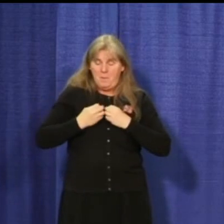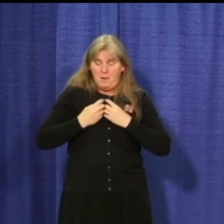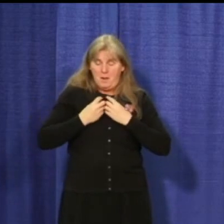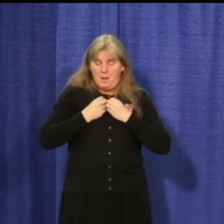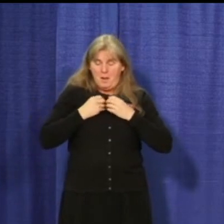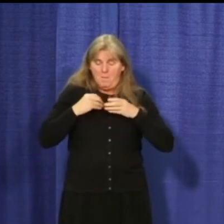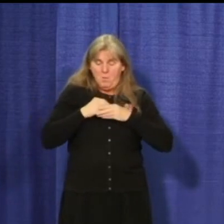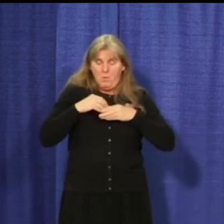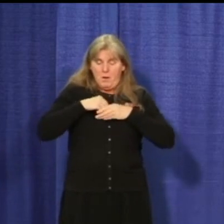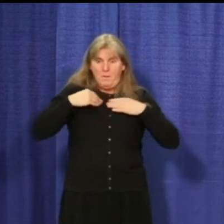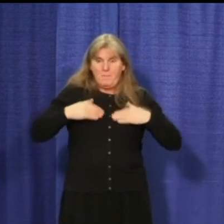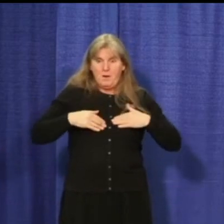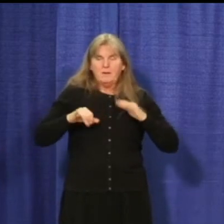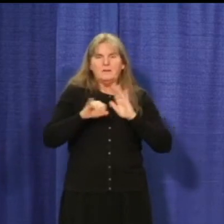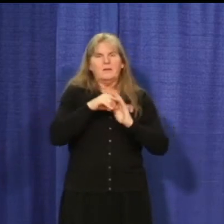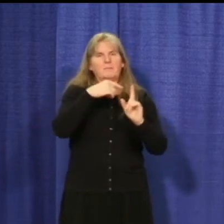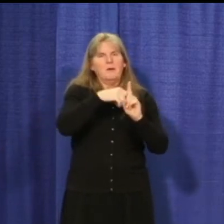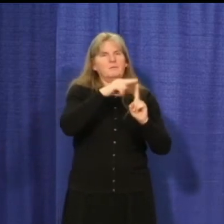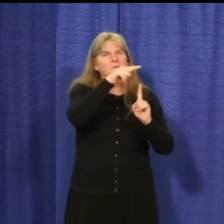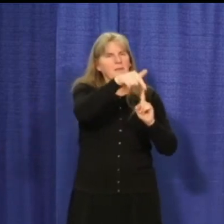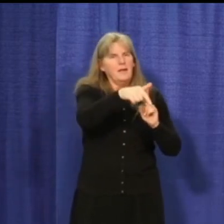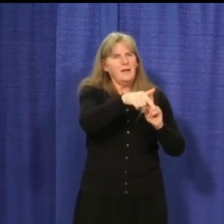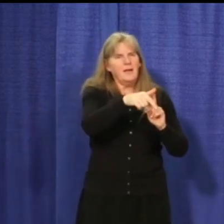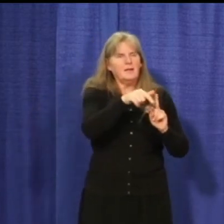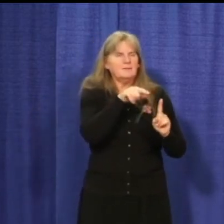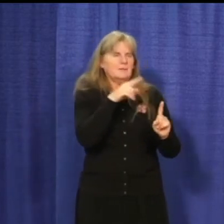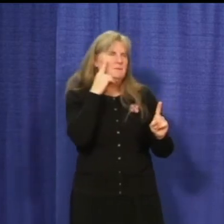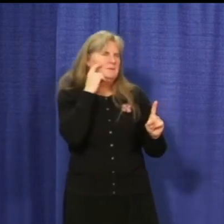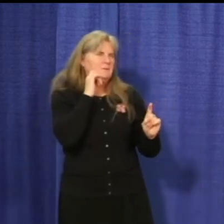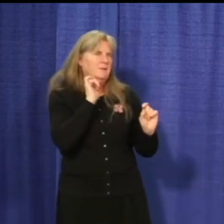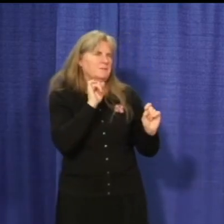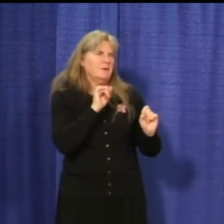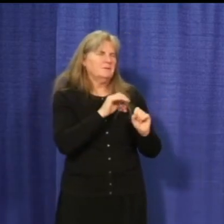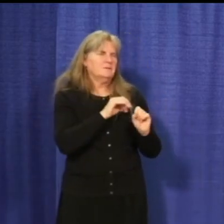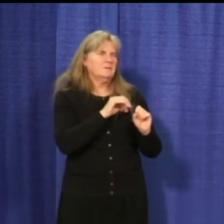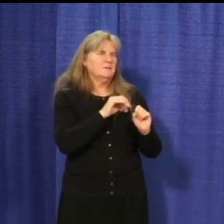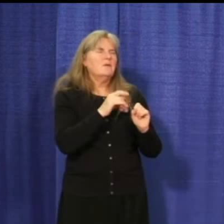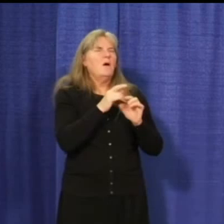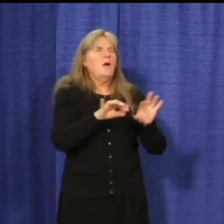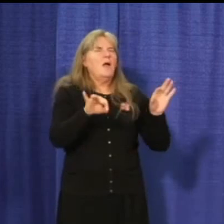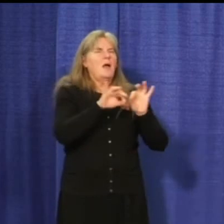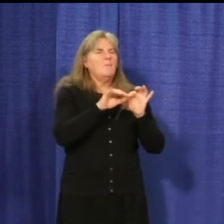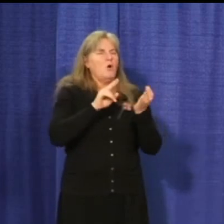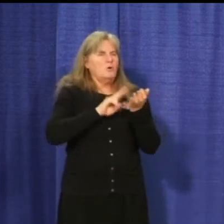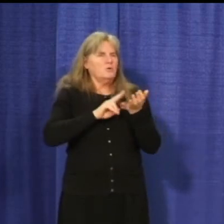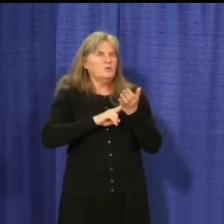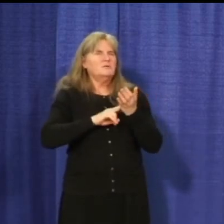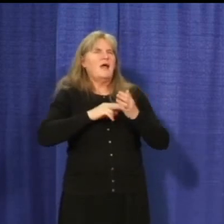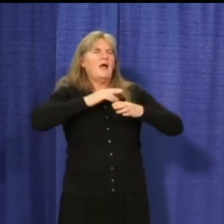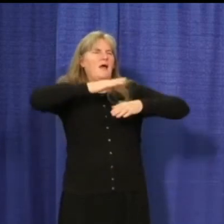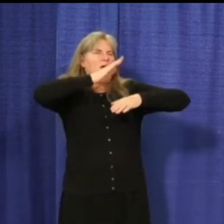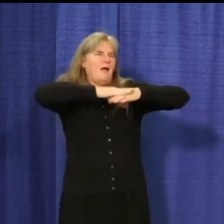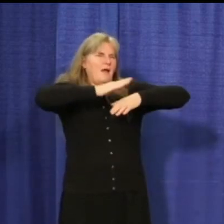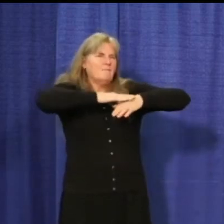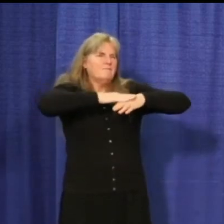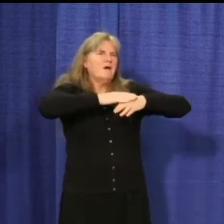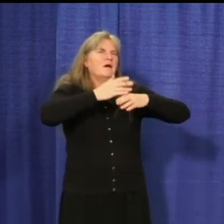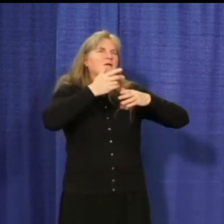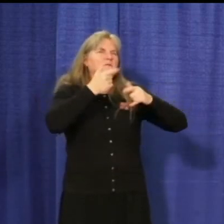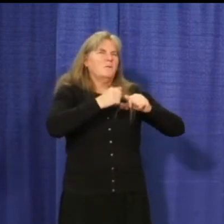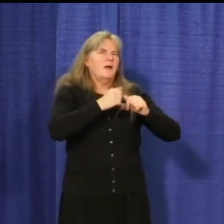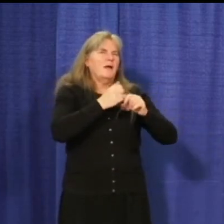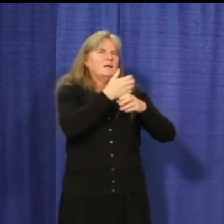out, and then what the instructions or advice is after that. So it's hard to reproduce